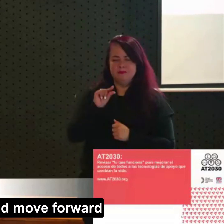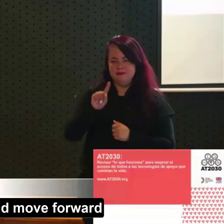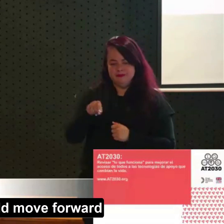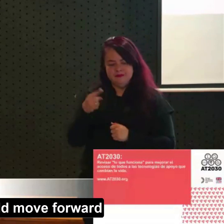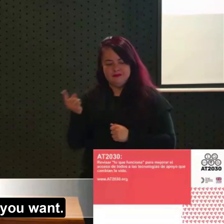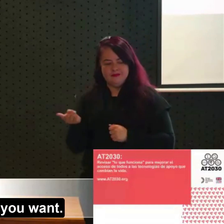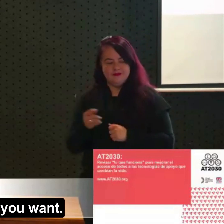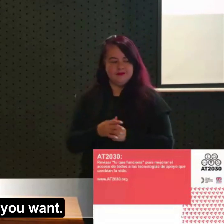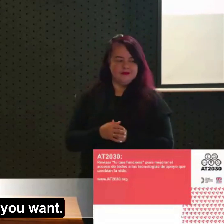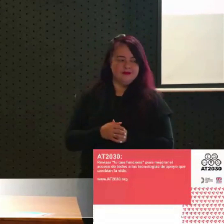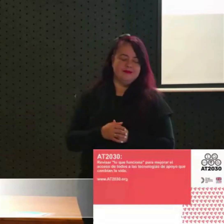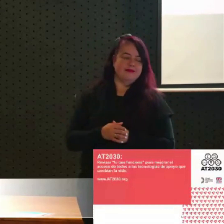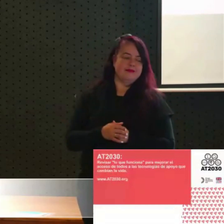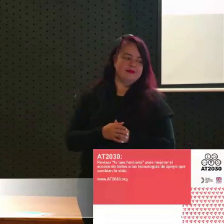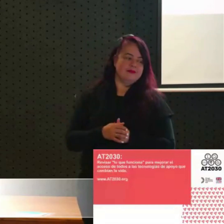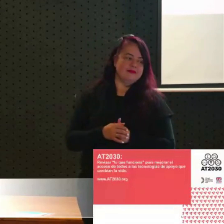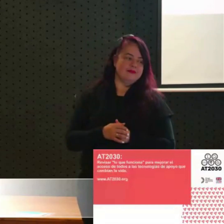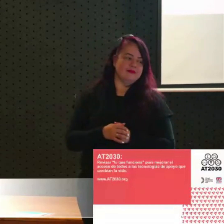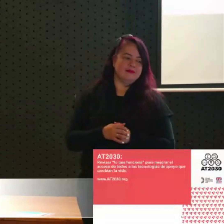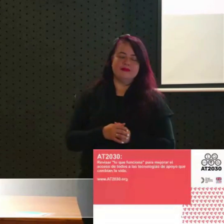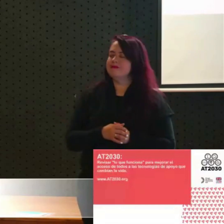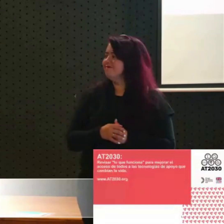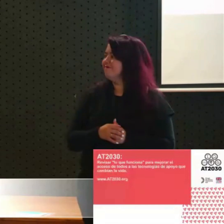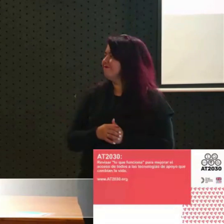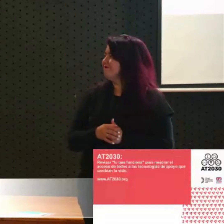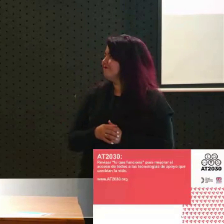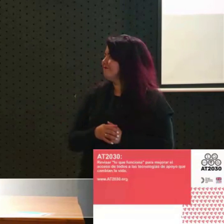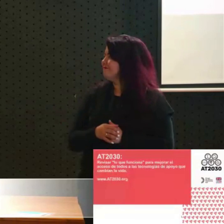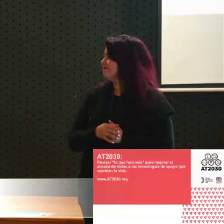We could move forward if you want.